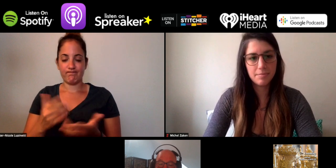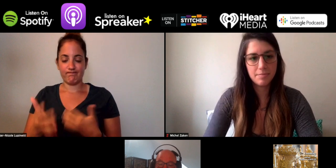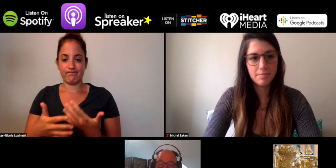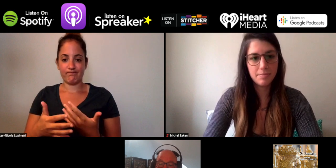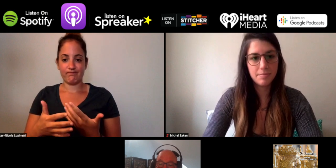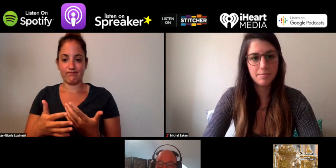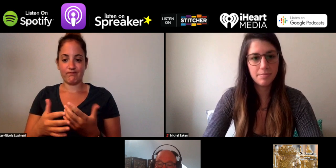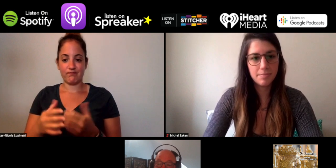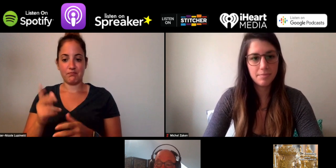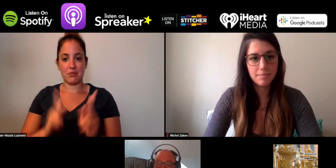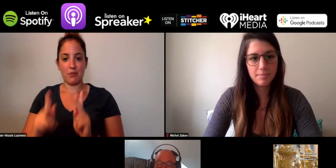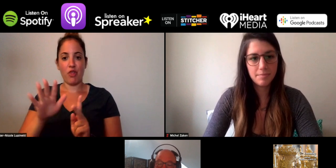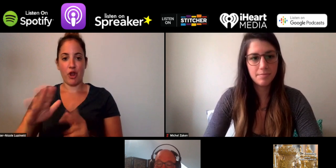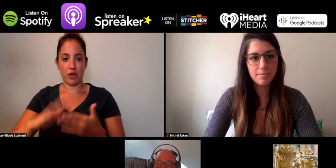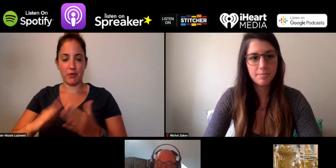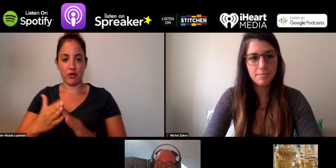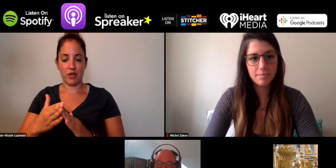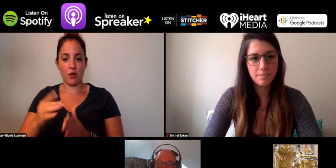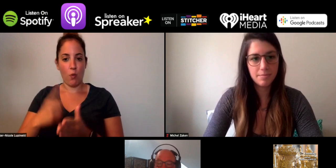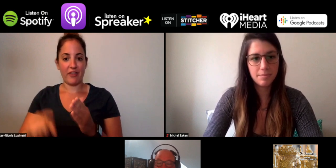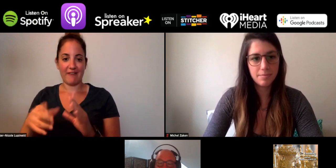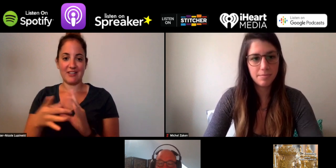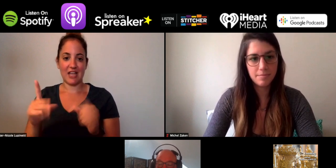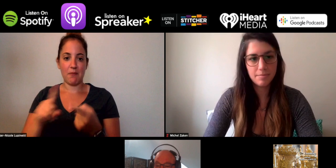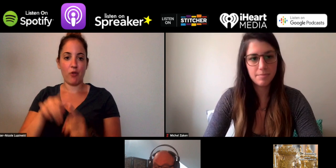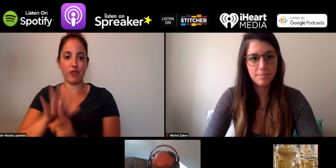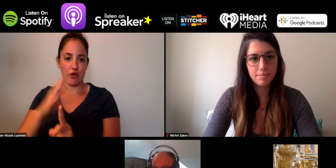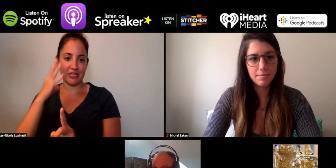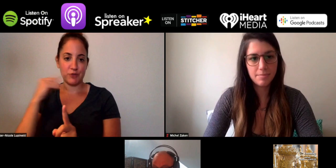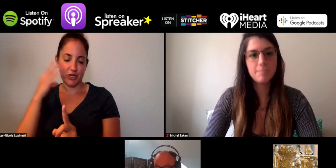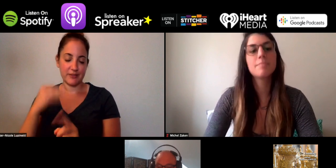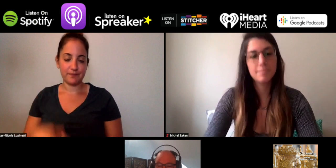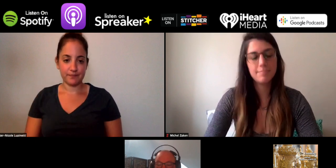what people in that community have to say about their experience.